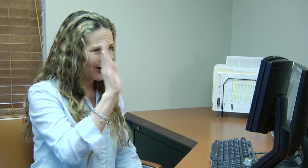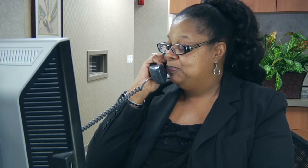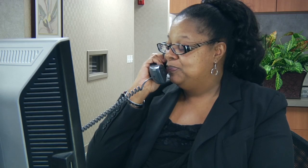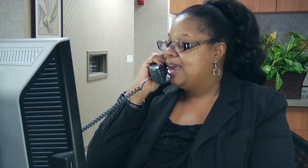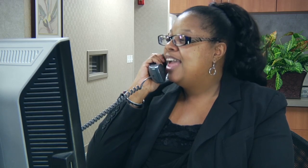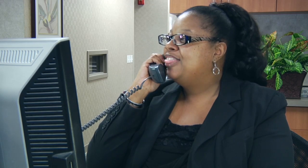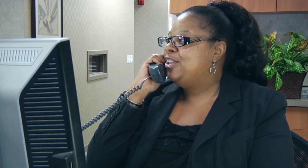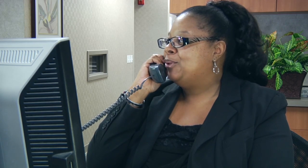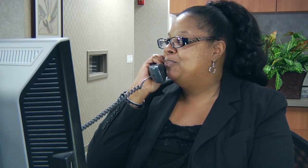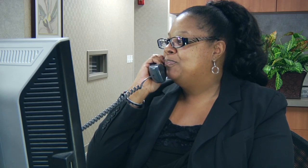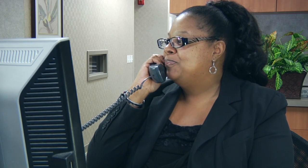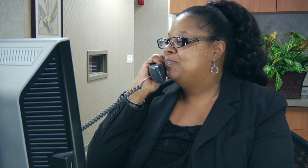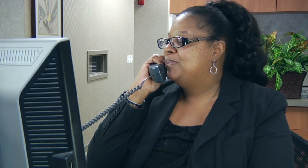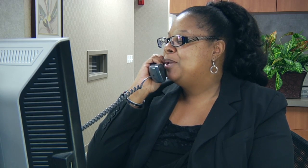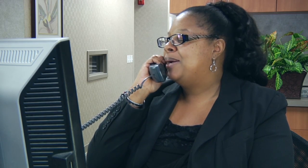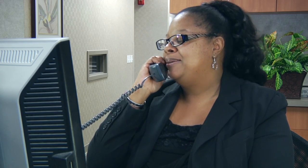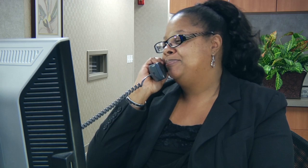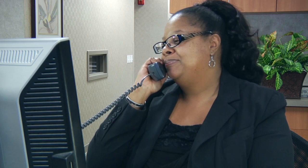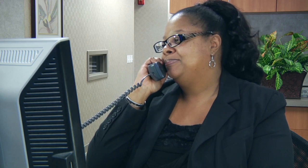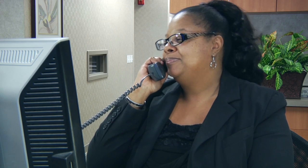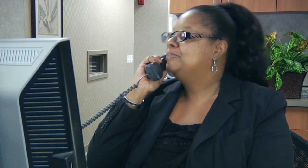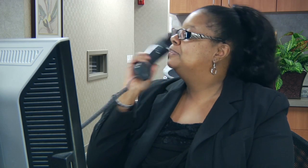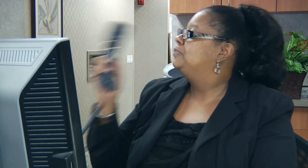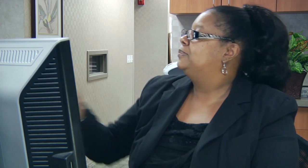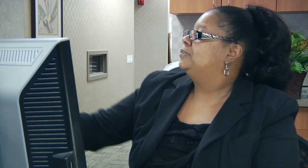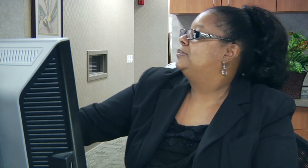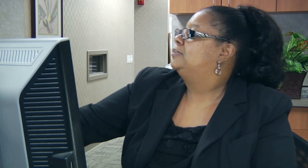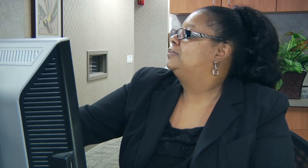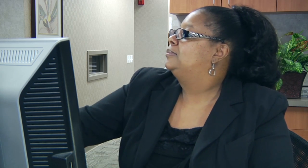Thank you. Thank you. Goodbye.